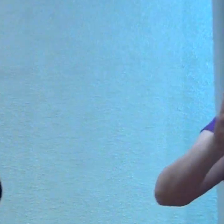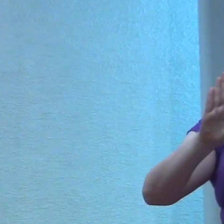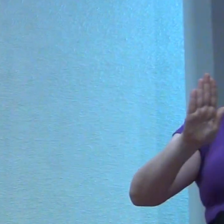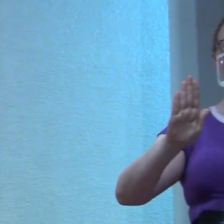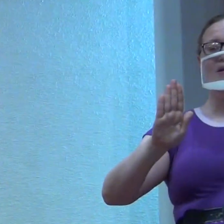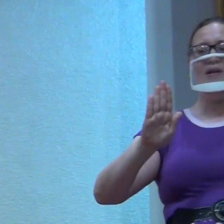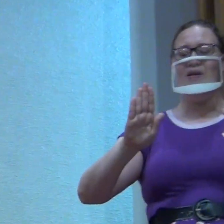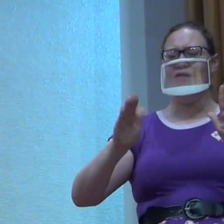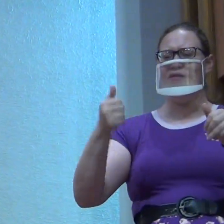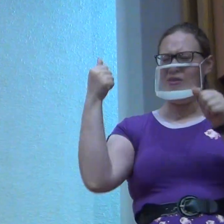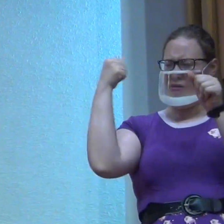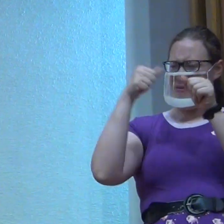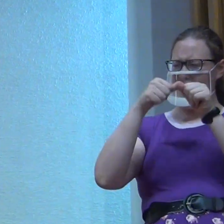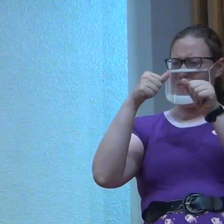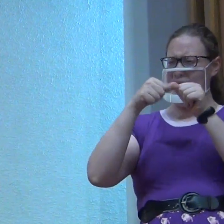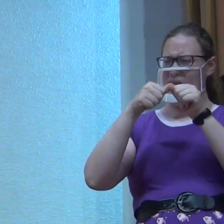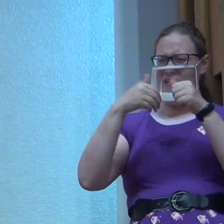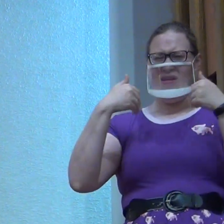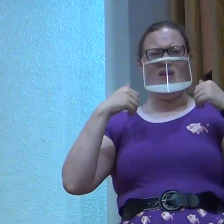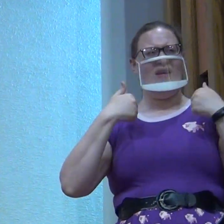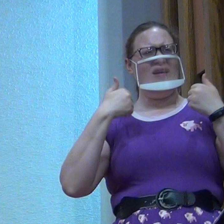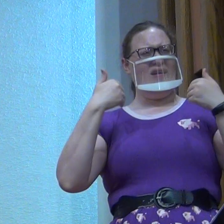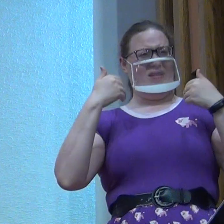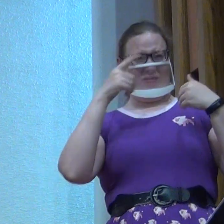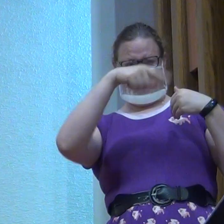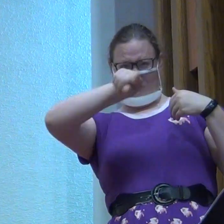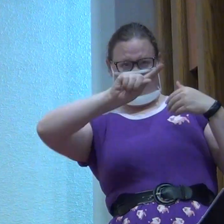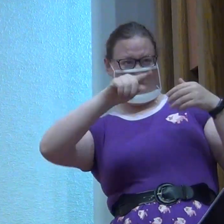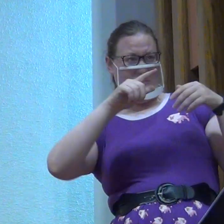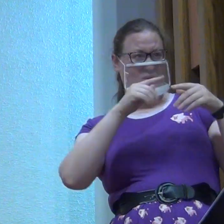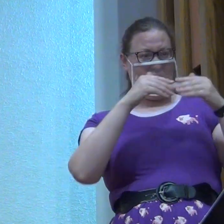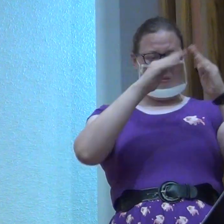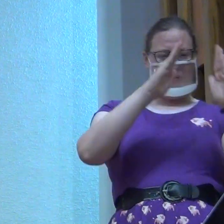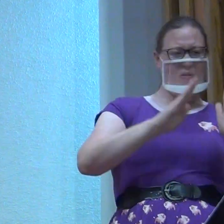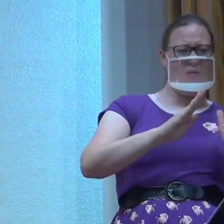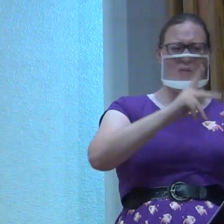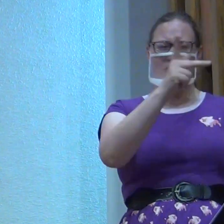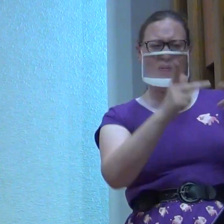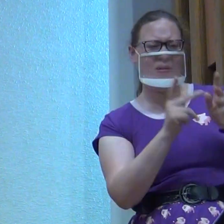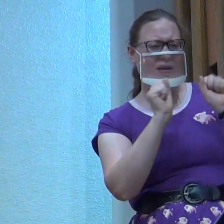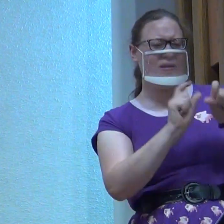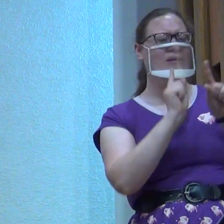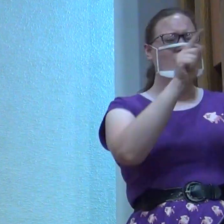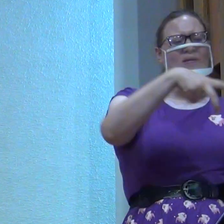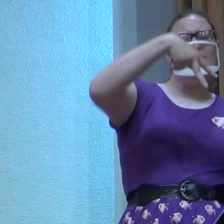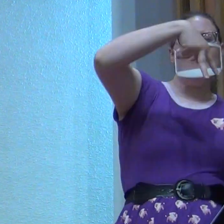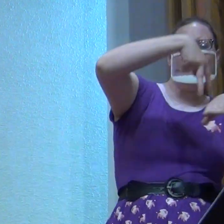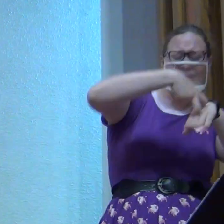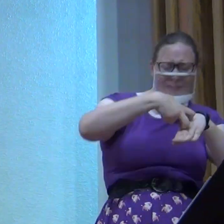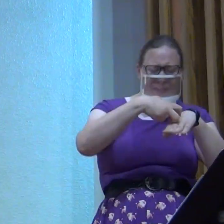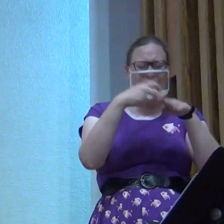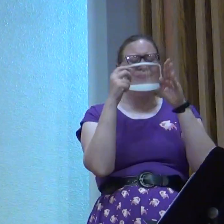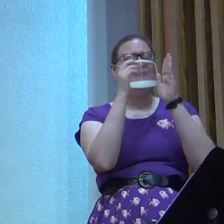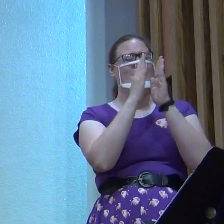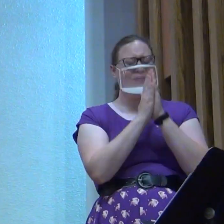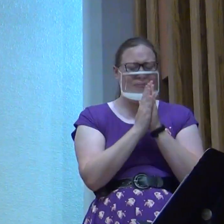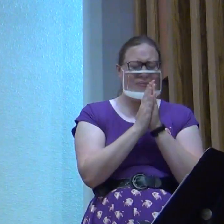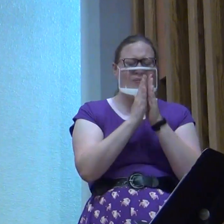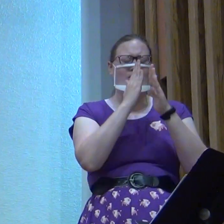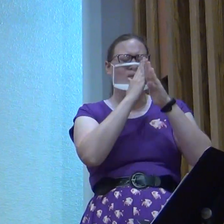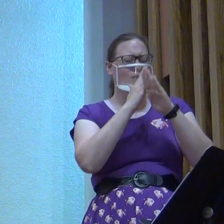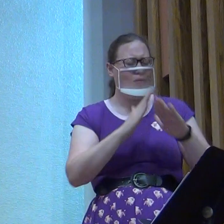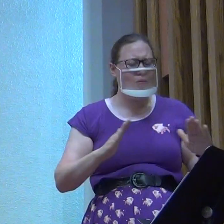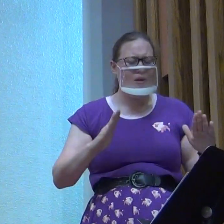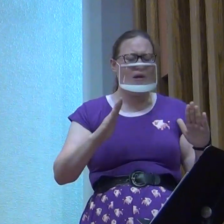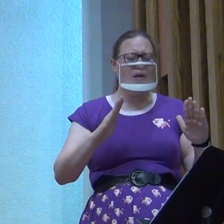reminder, do you have a place of prayer in your home? Do you have a go-to place that you can be quiet